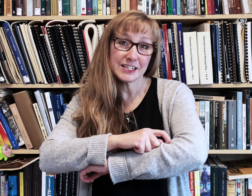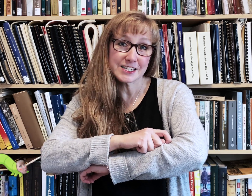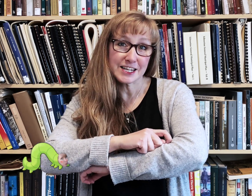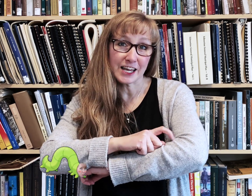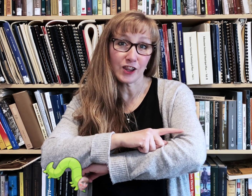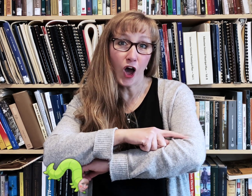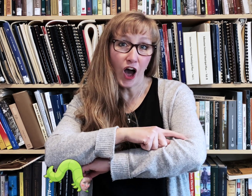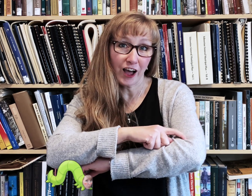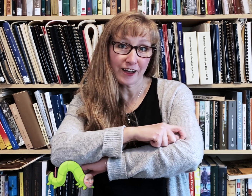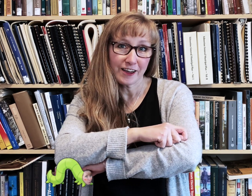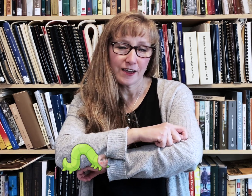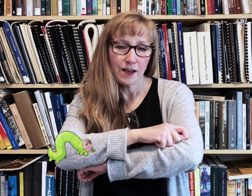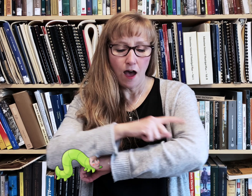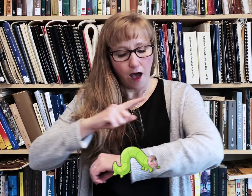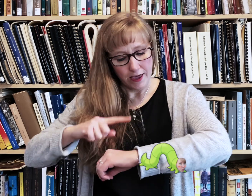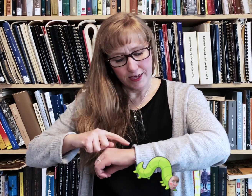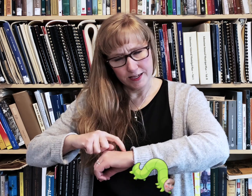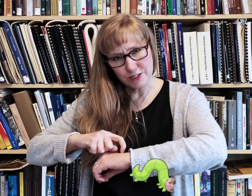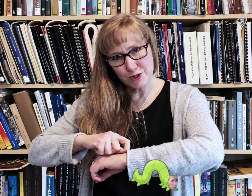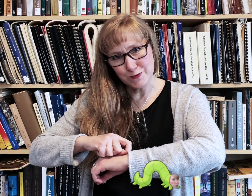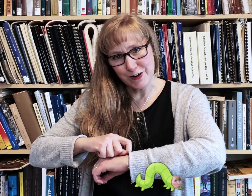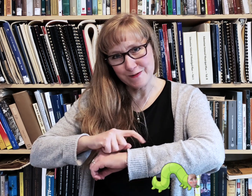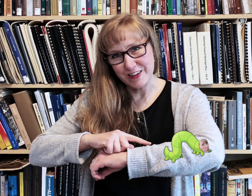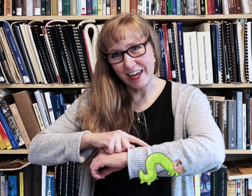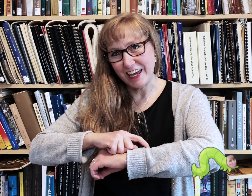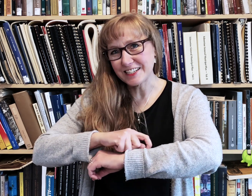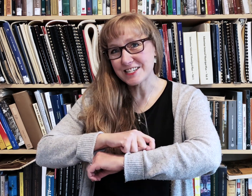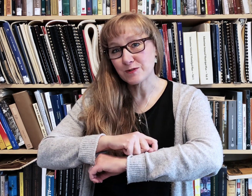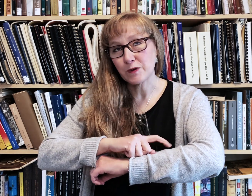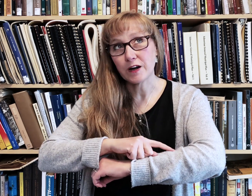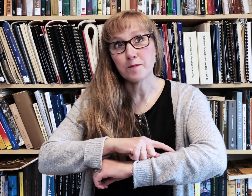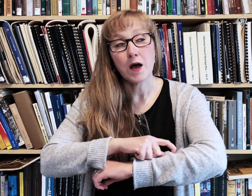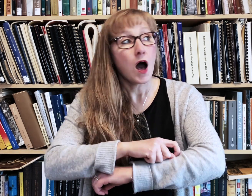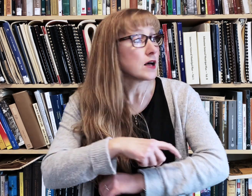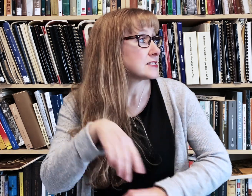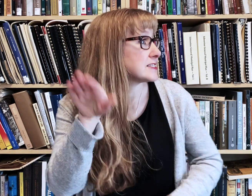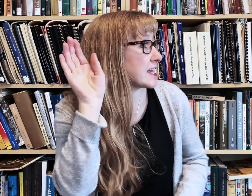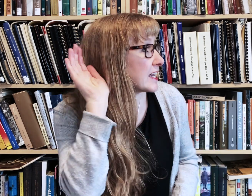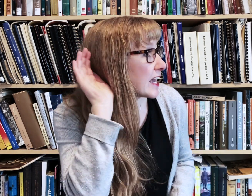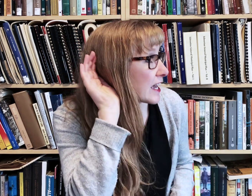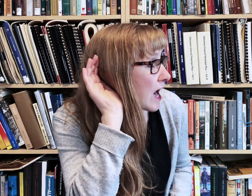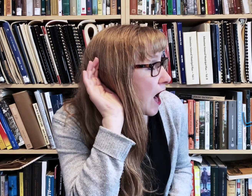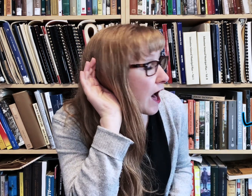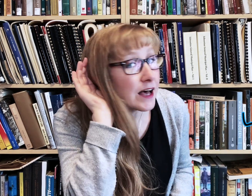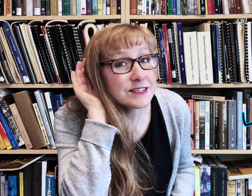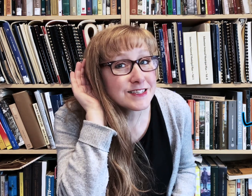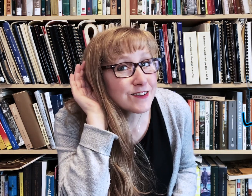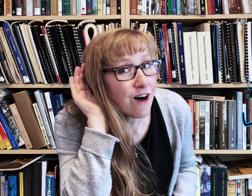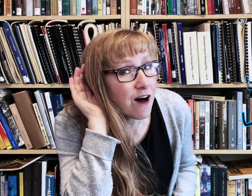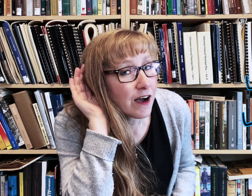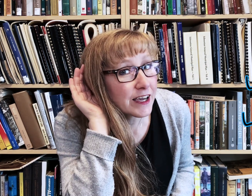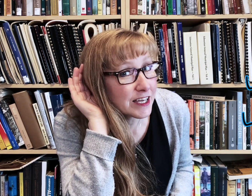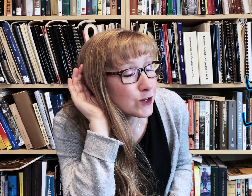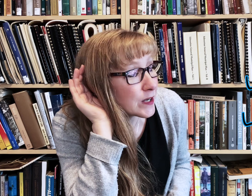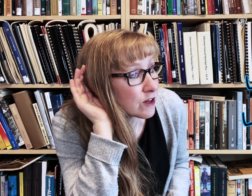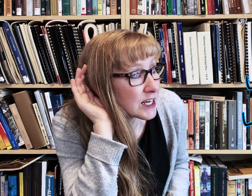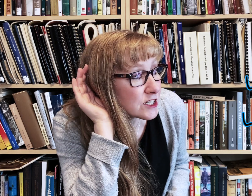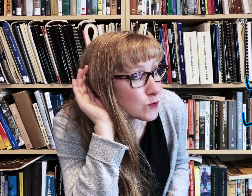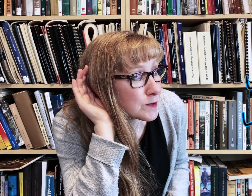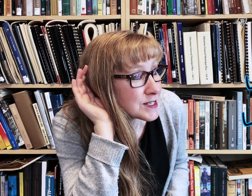inching along. Inchworm, inchworm, singing a song. Can you hear the inchworm